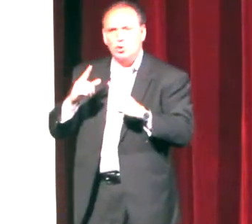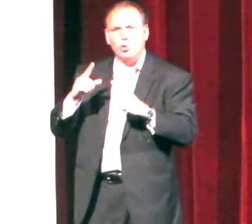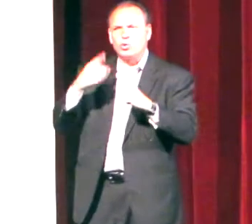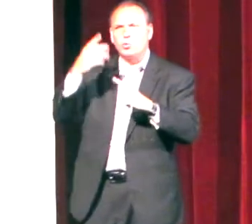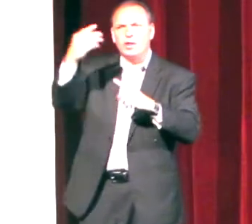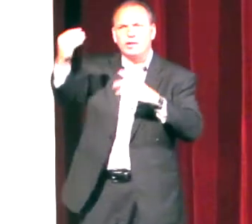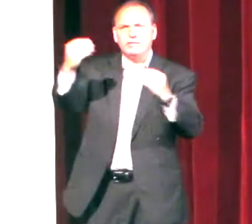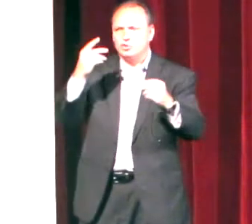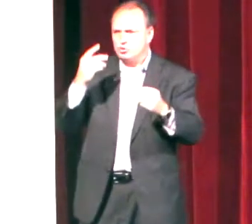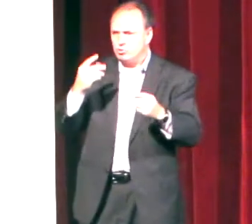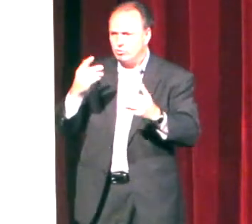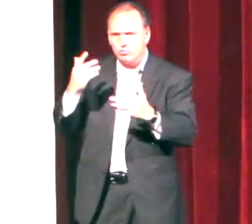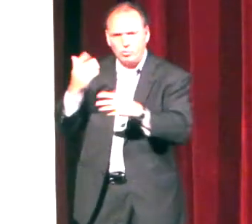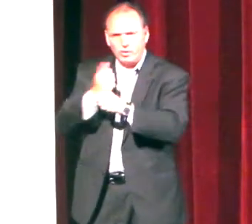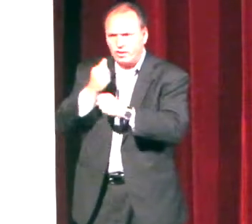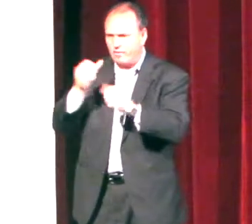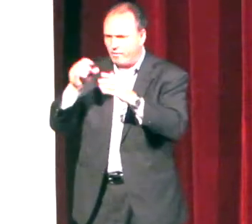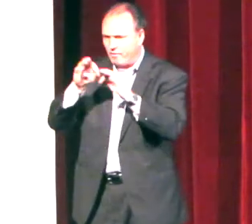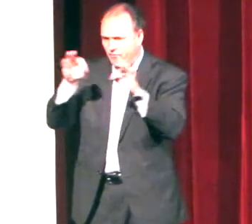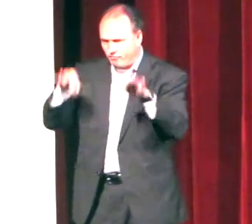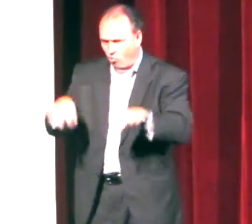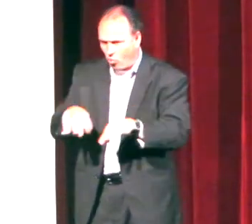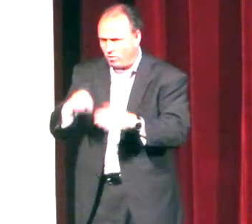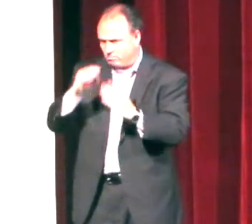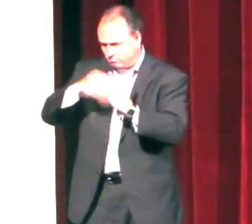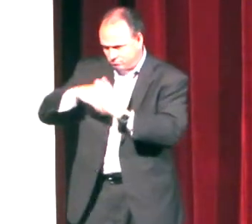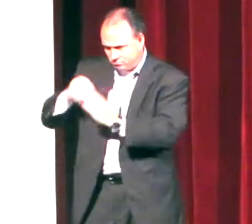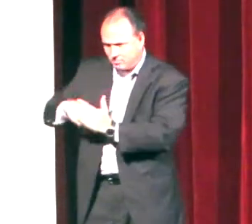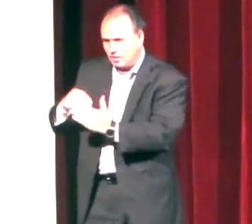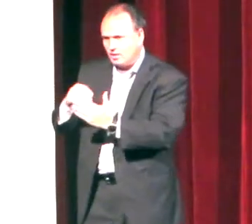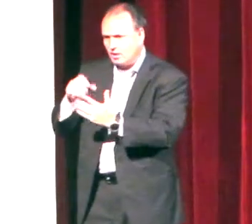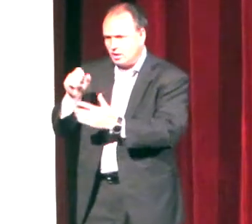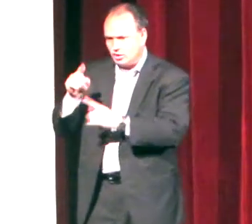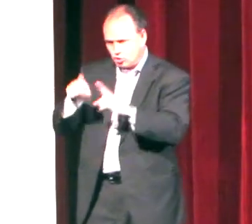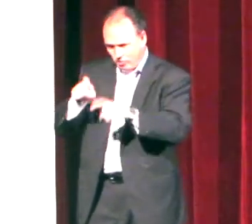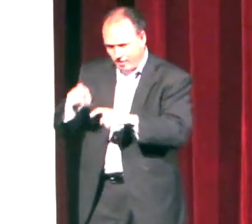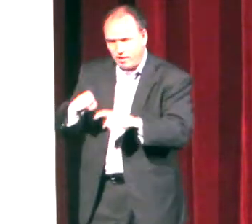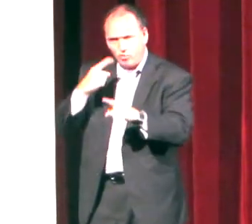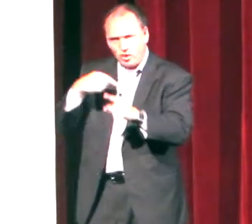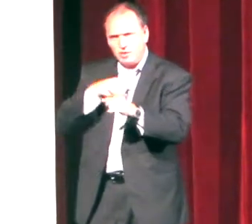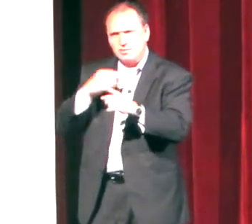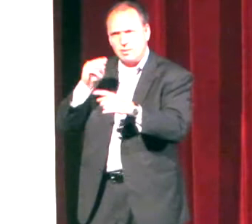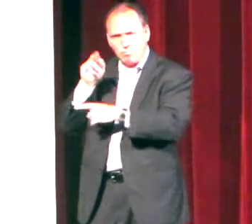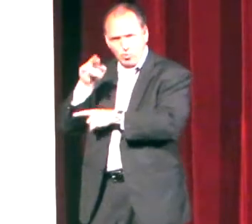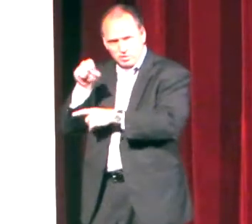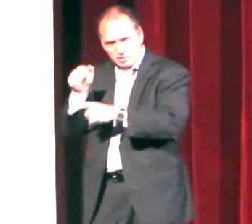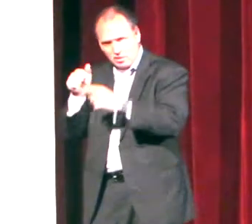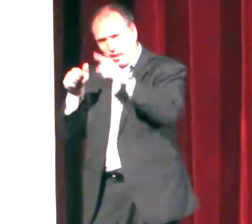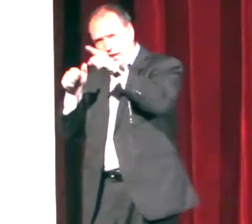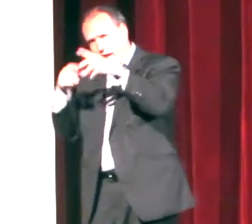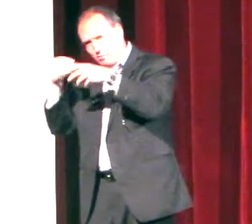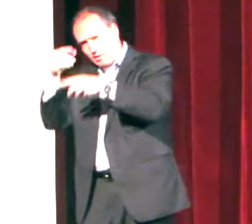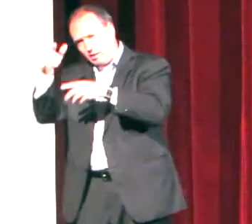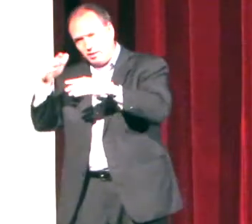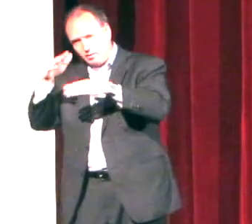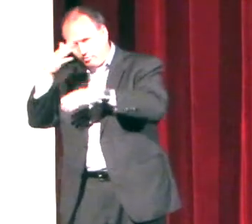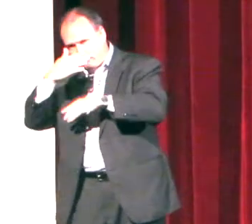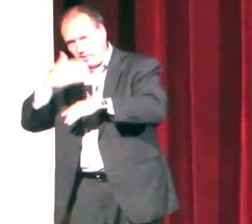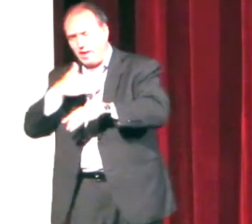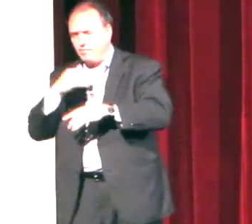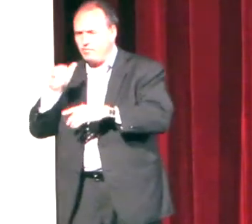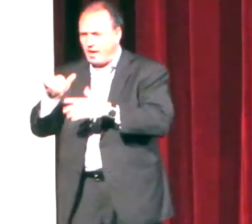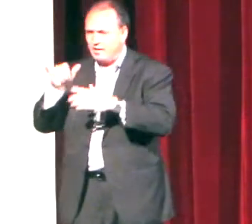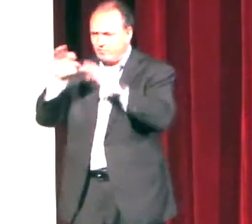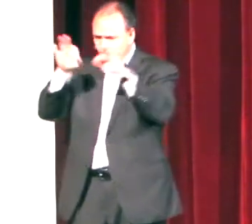did you get a survey coming in? Okay, if you would fill out that survey for us, and Marissa is out in the lobby, and she has that